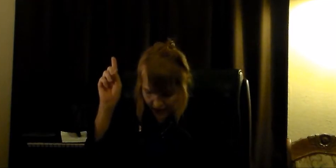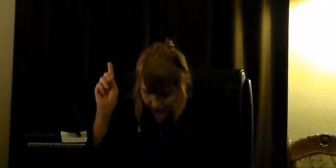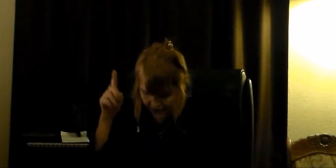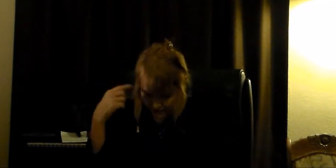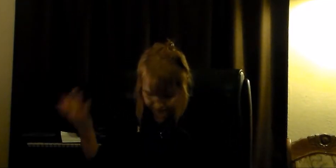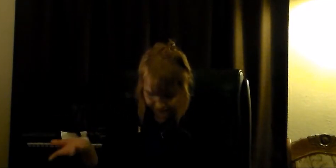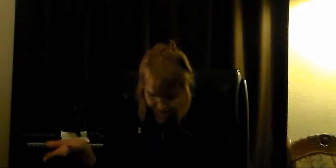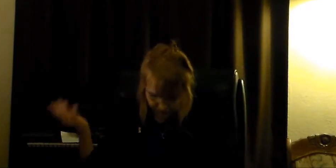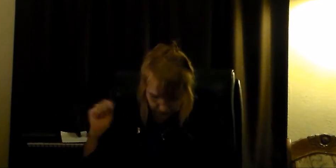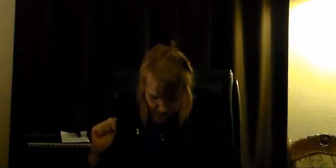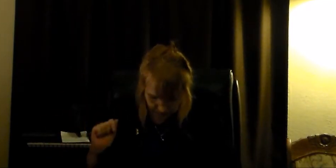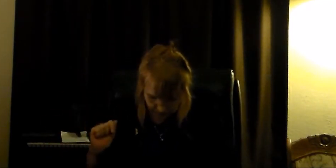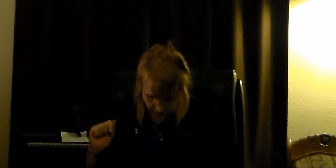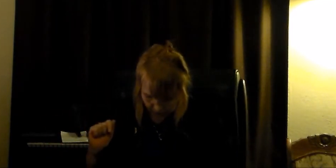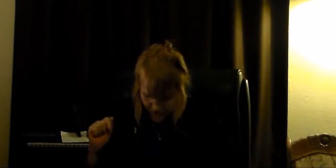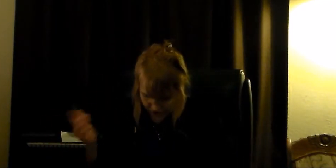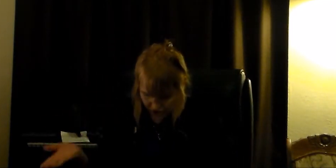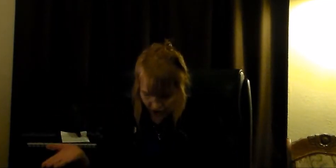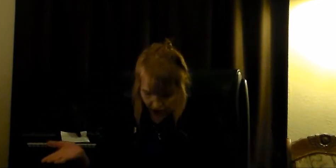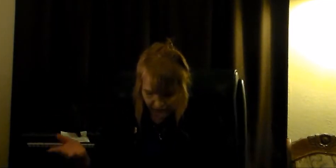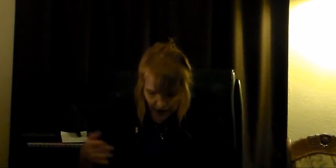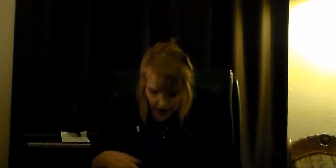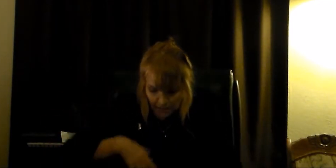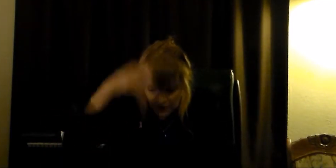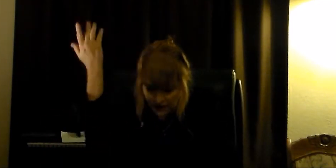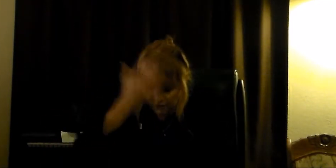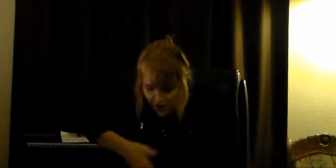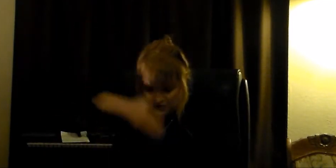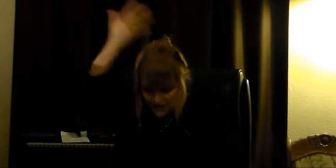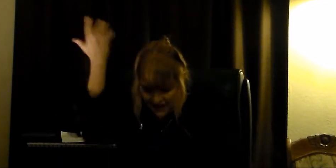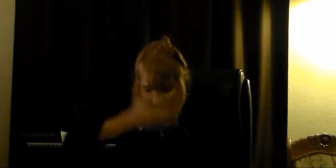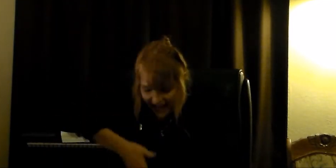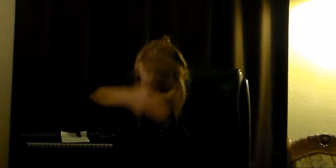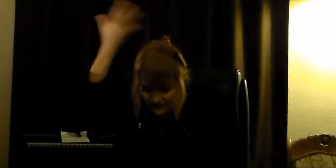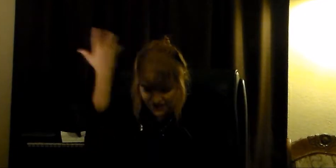God, which is eternal life. Put on the armor of God in